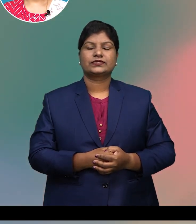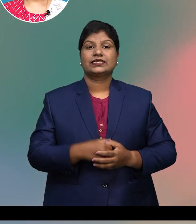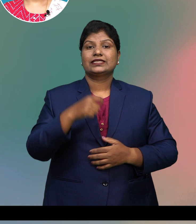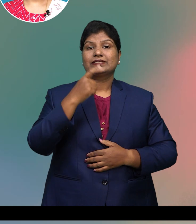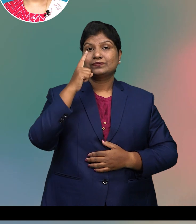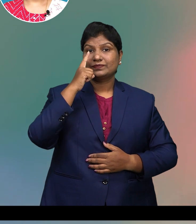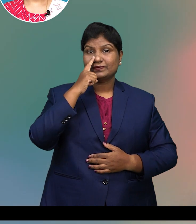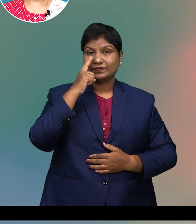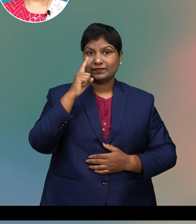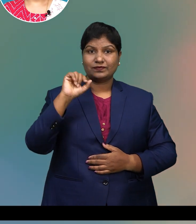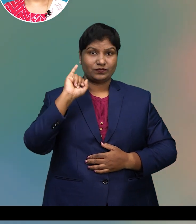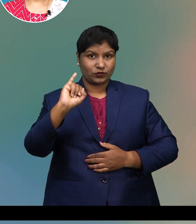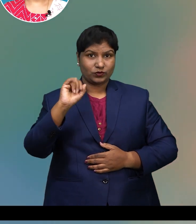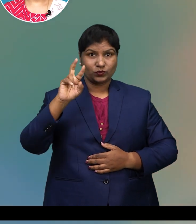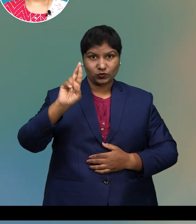cervix,